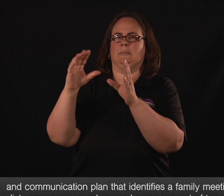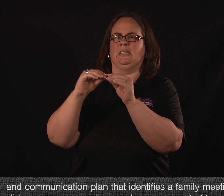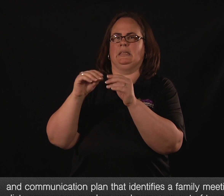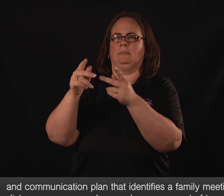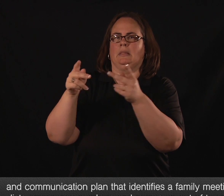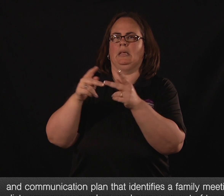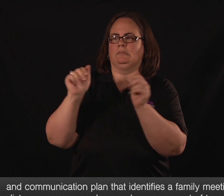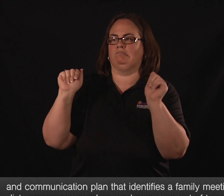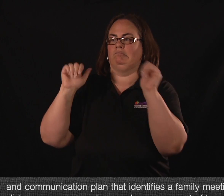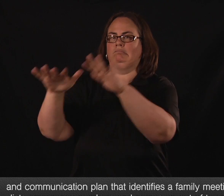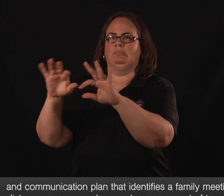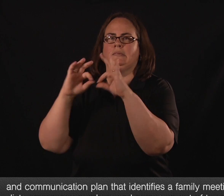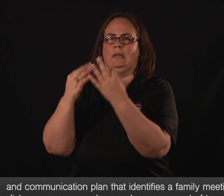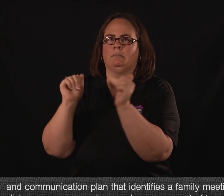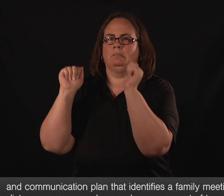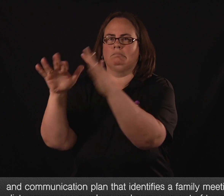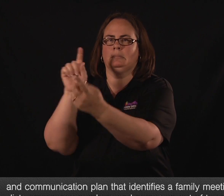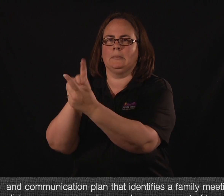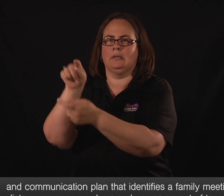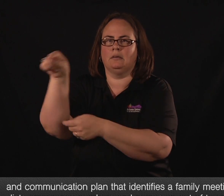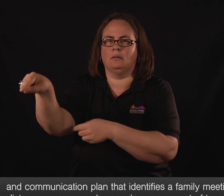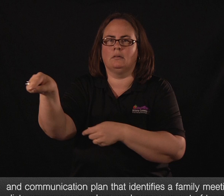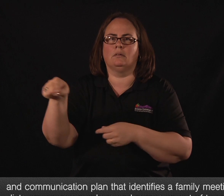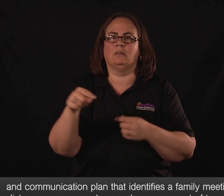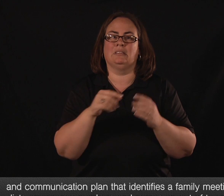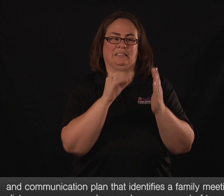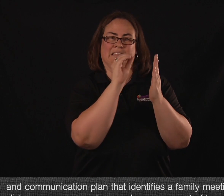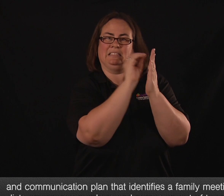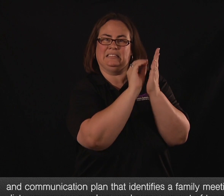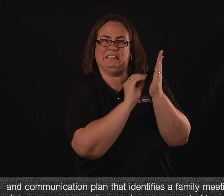numbers, and names and out-of-town contact.